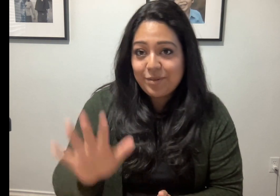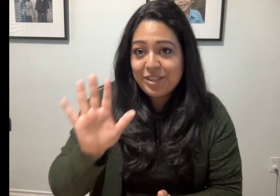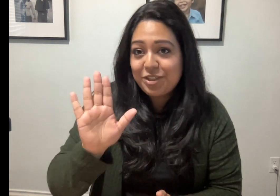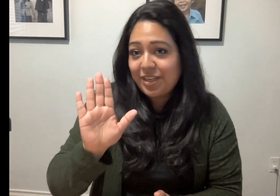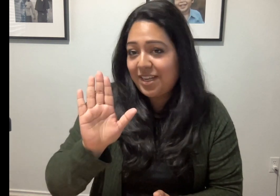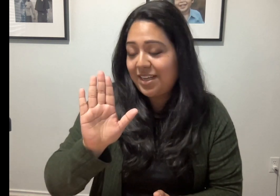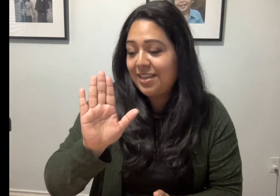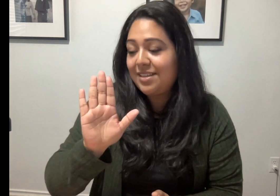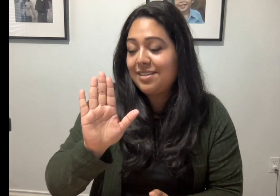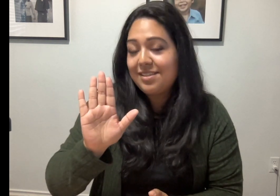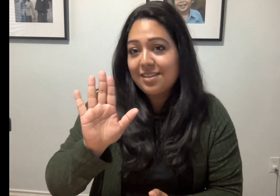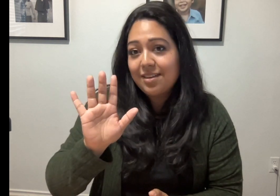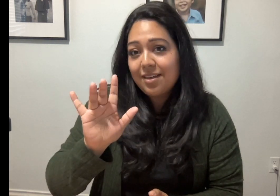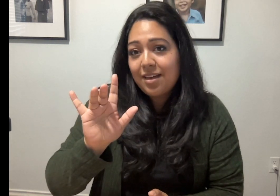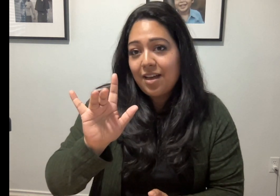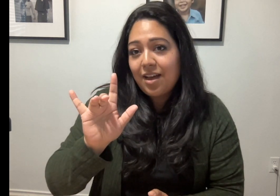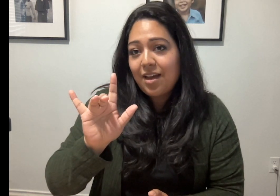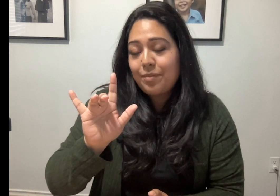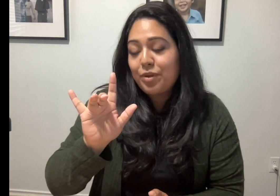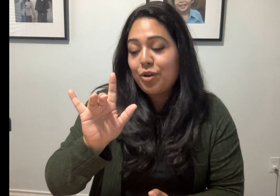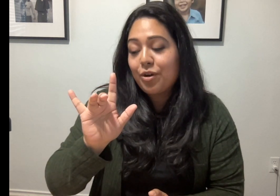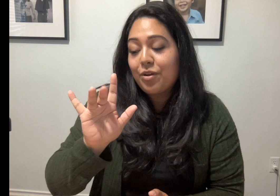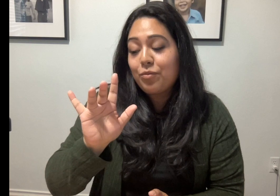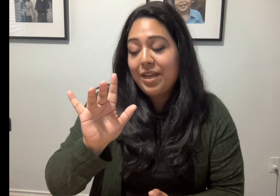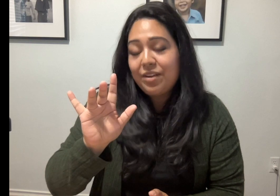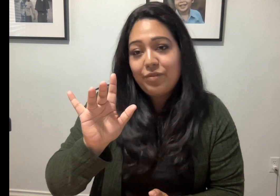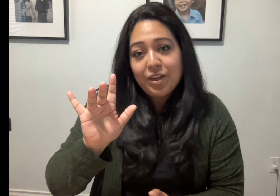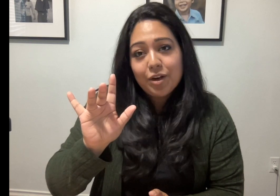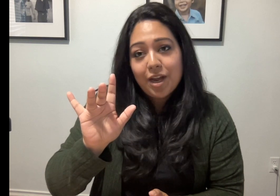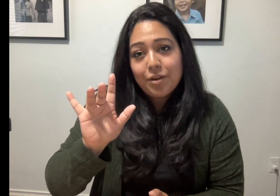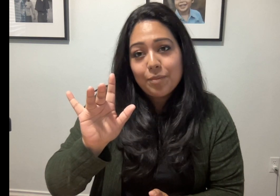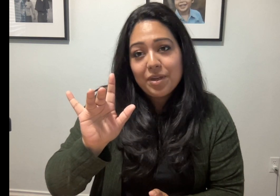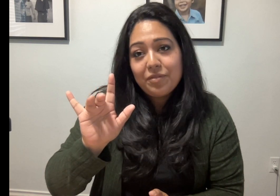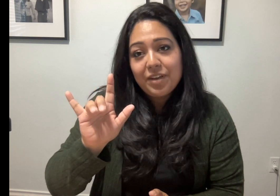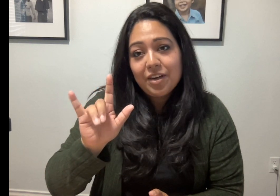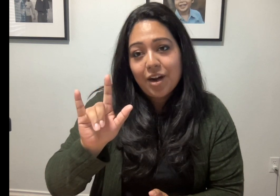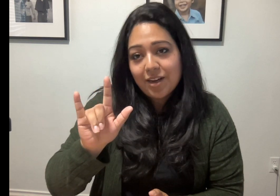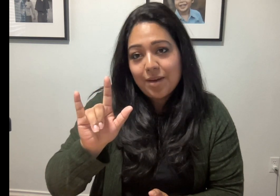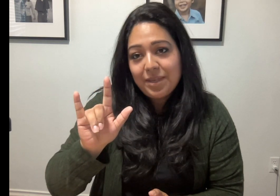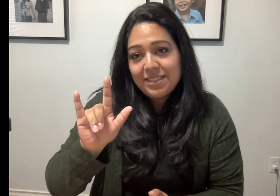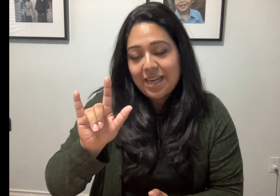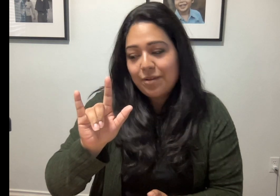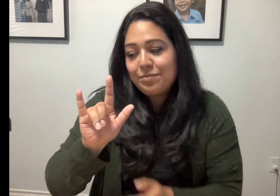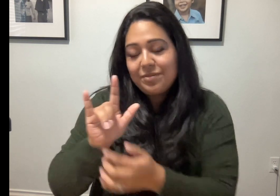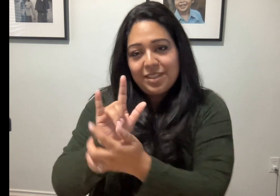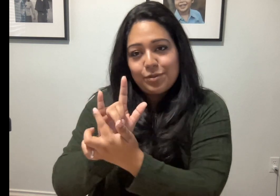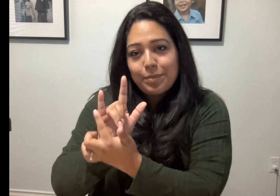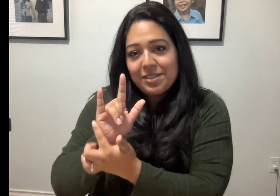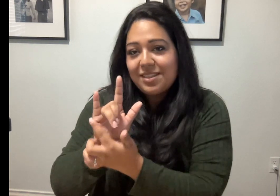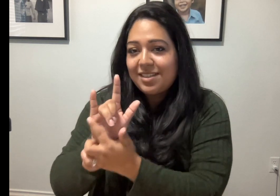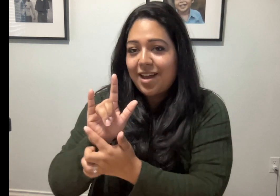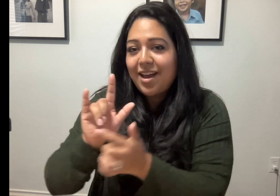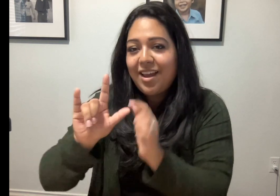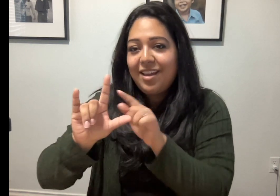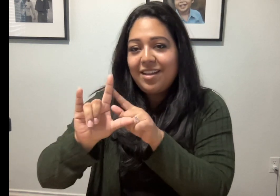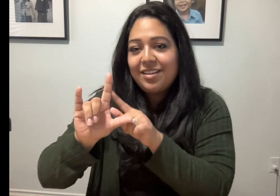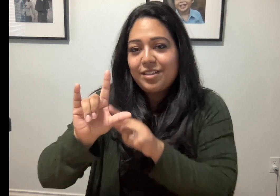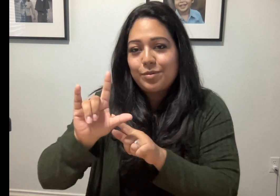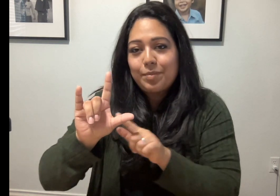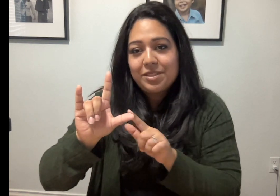Language is your ring finger and your middle finger are coming down. This represents an I, this represents